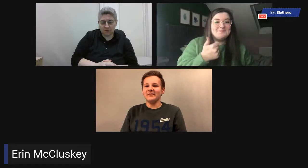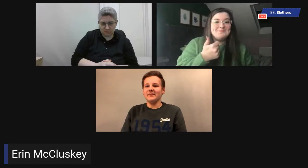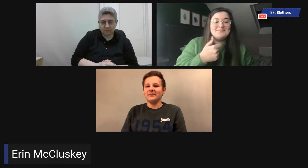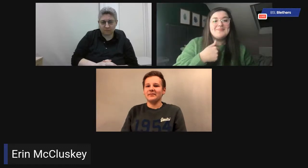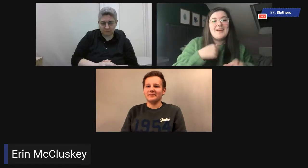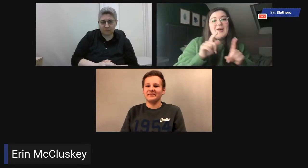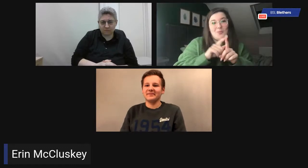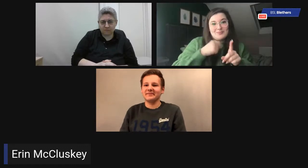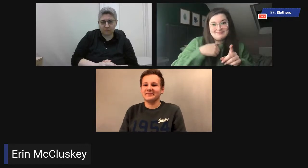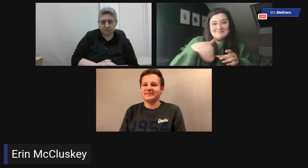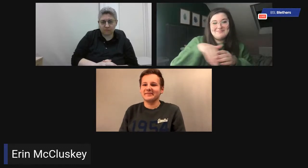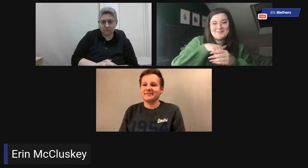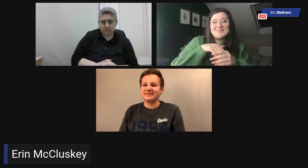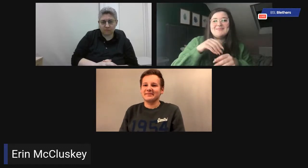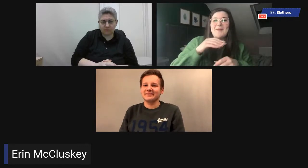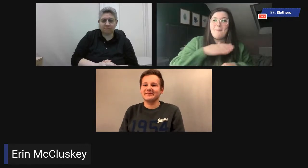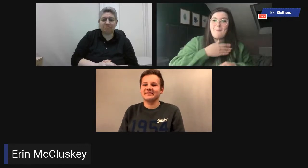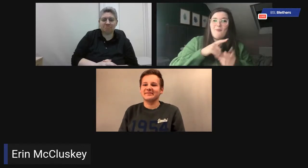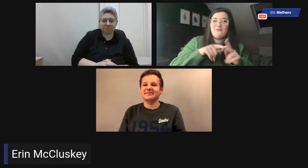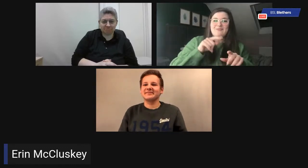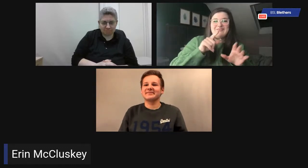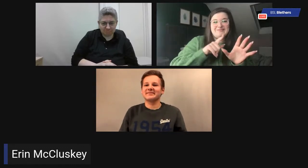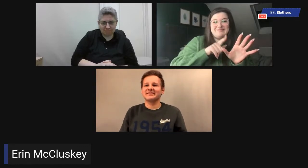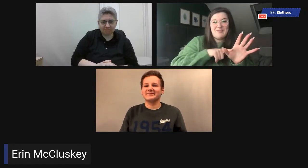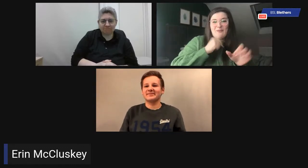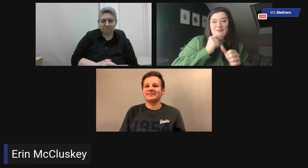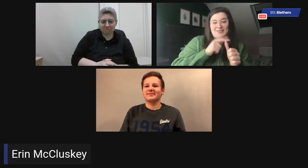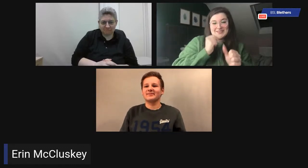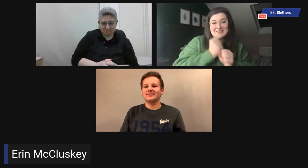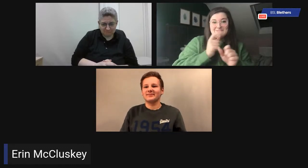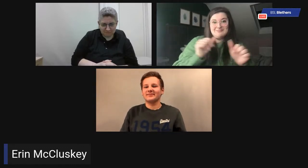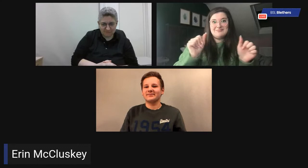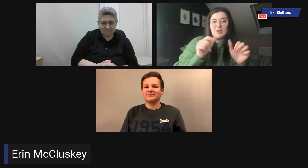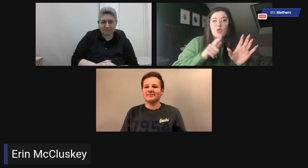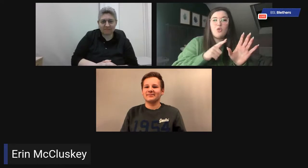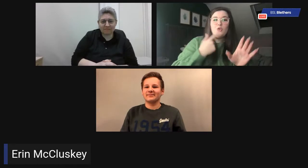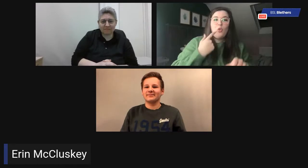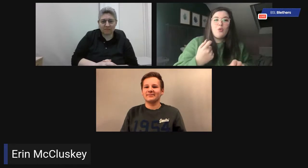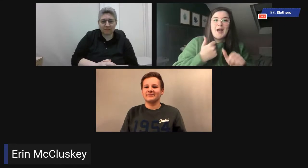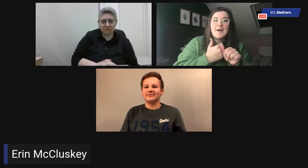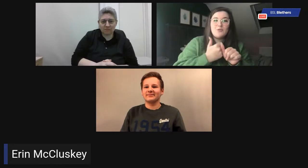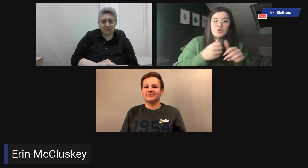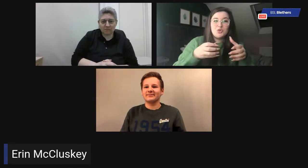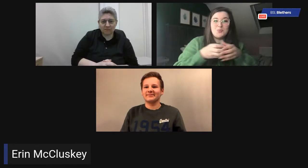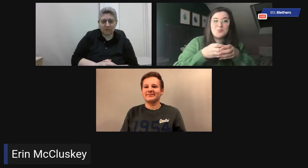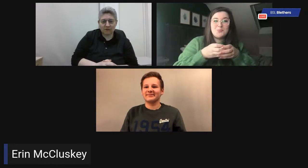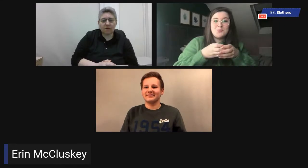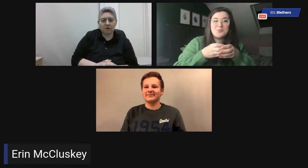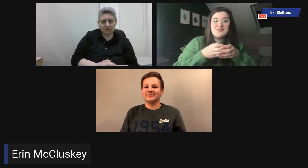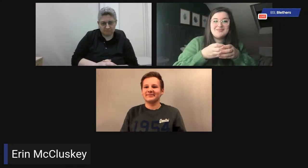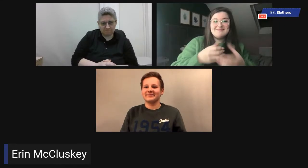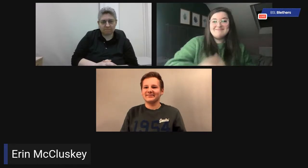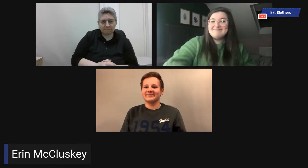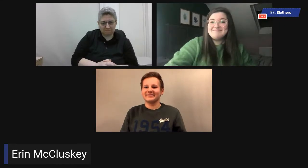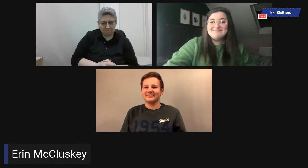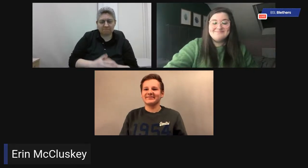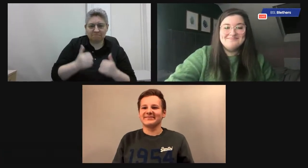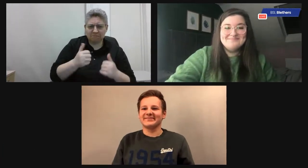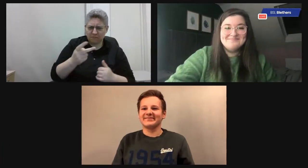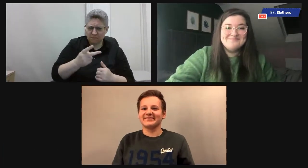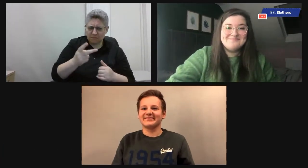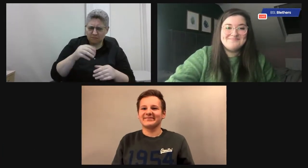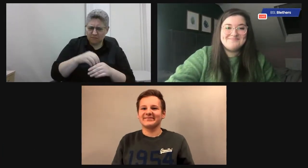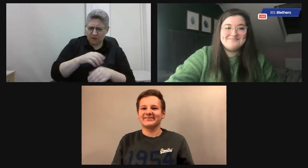McCluskey. My sign name is this, and I'm also a member of the YAG, which is short for the Youth Advisory